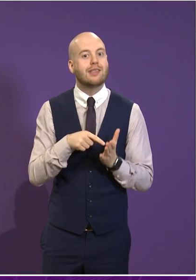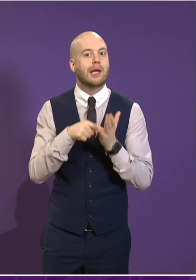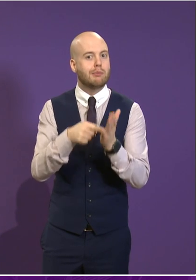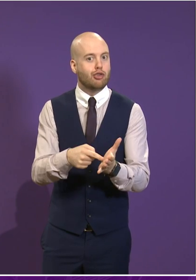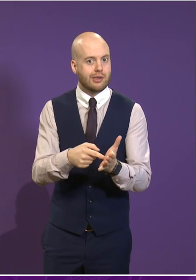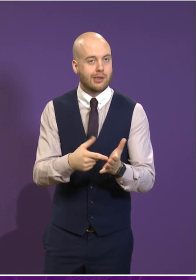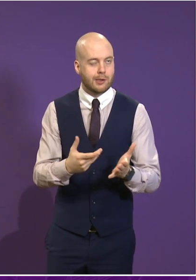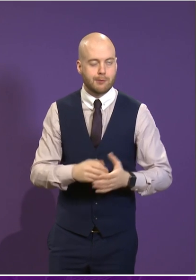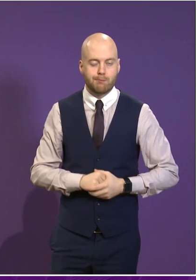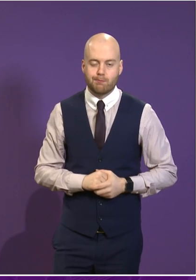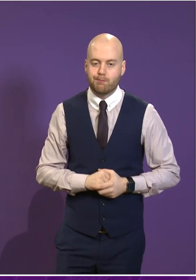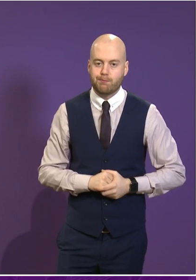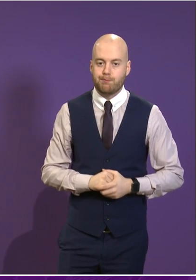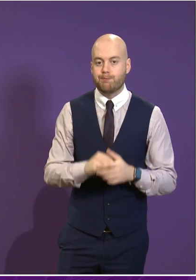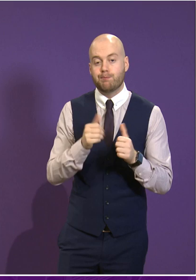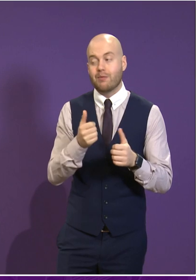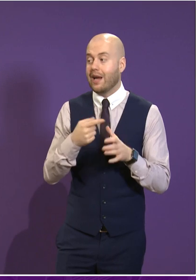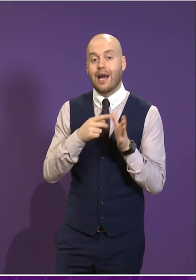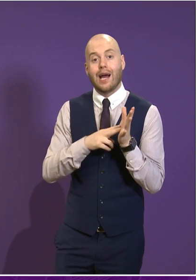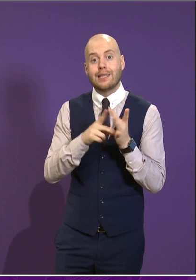you. Okay. Anyone else?